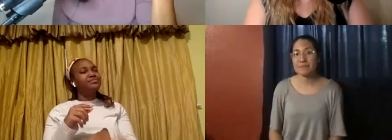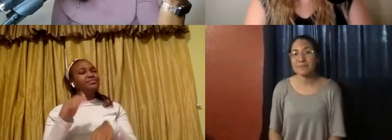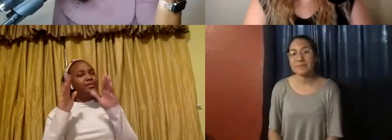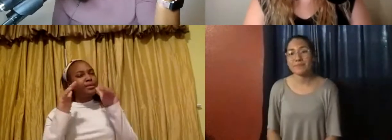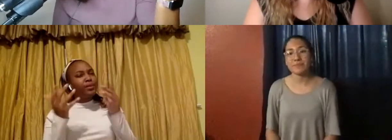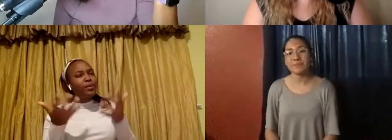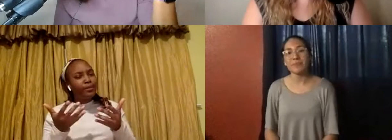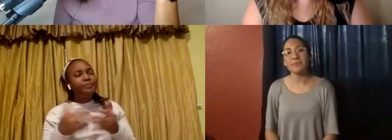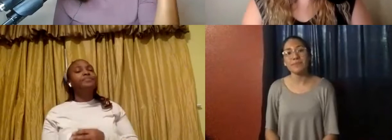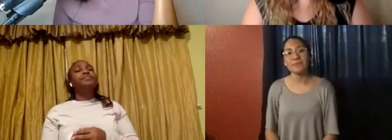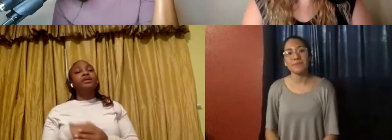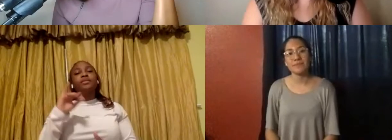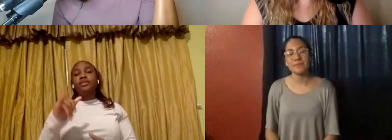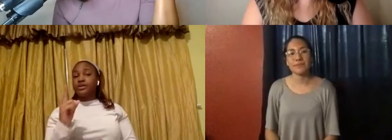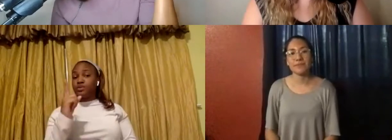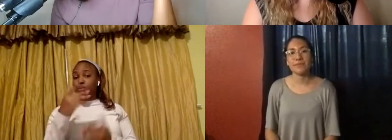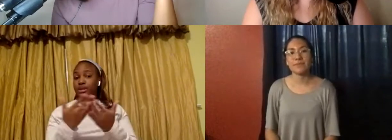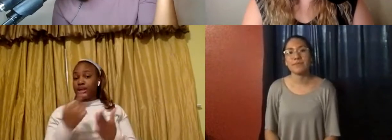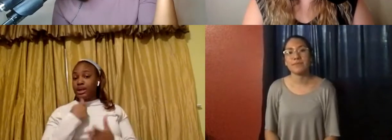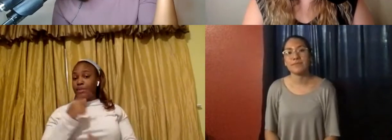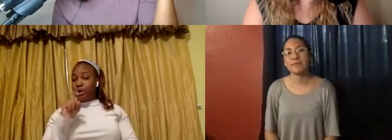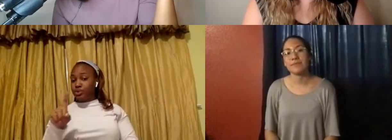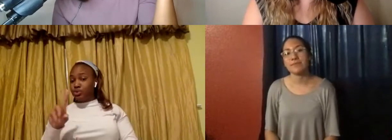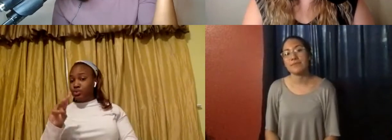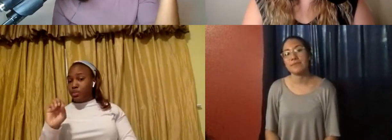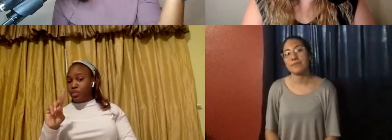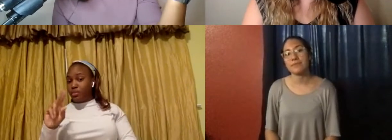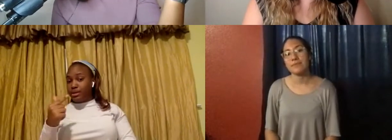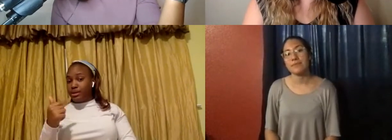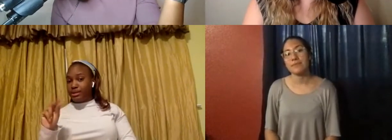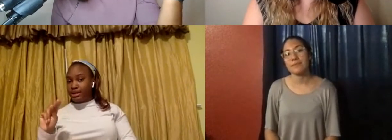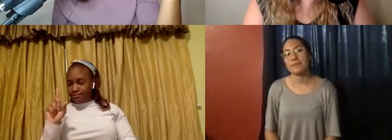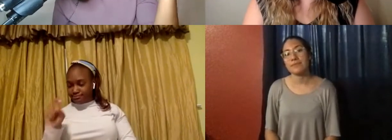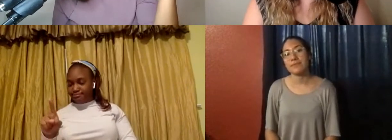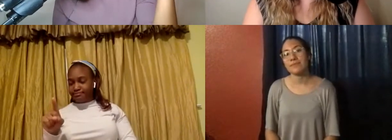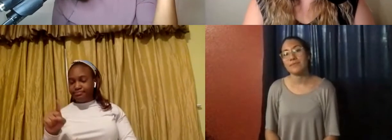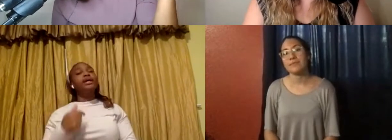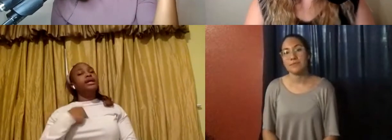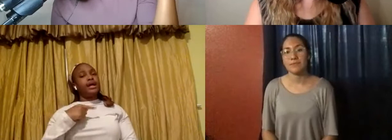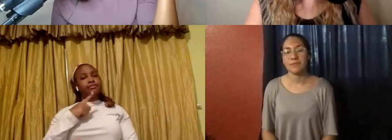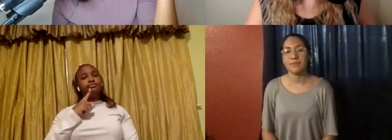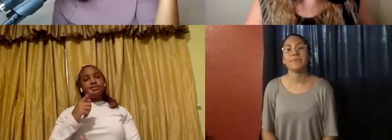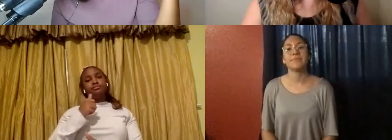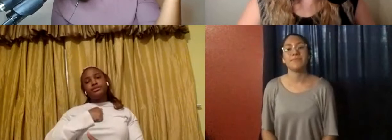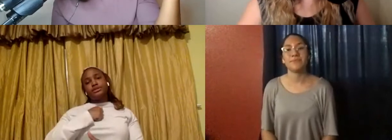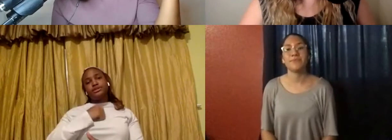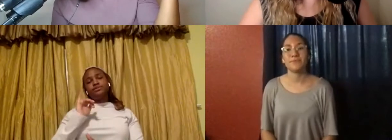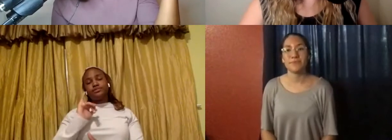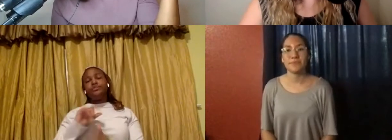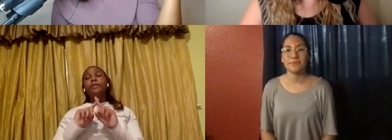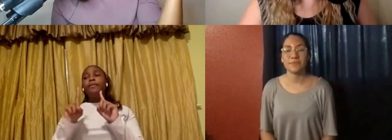But that's also one thing. So I will ask you, Morgan, have you ever, and I can answer this as well, but have you